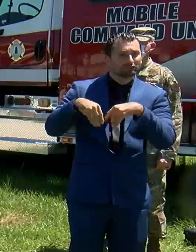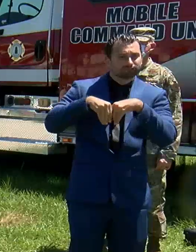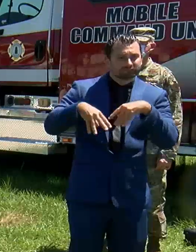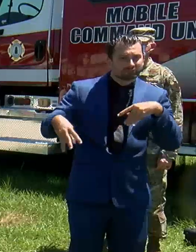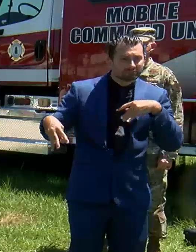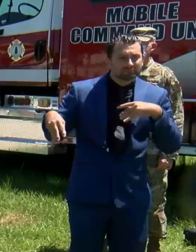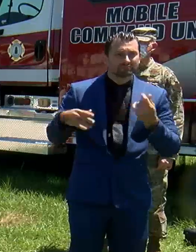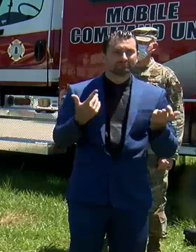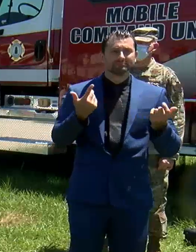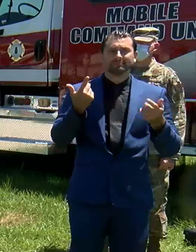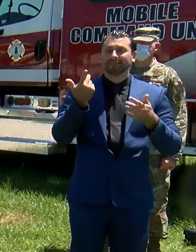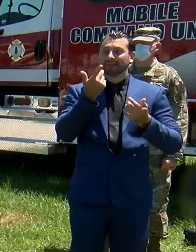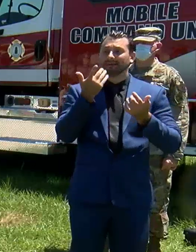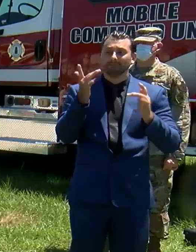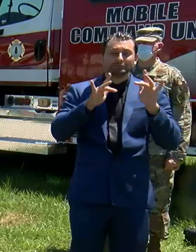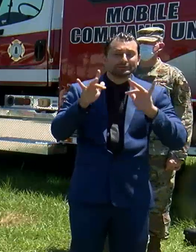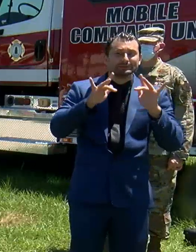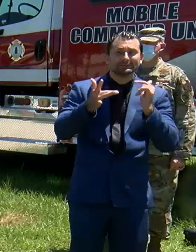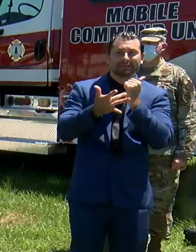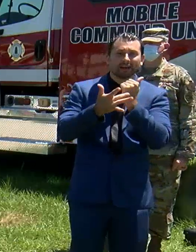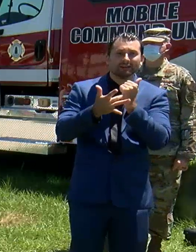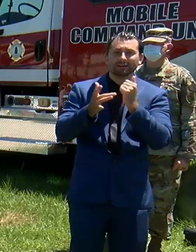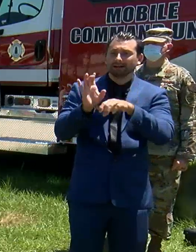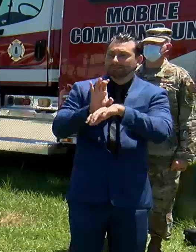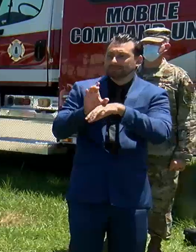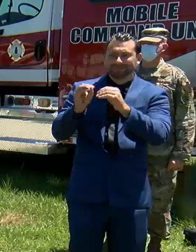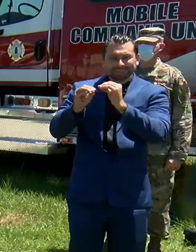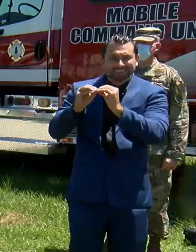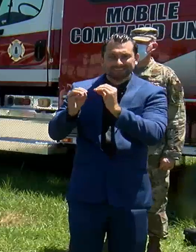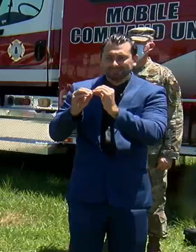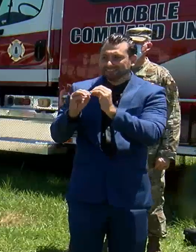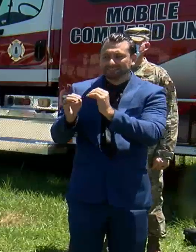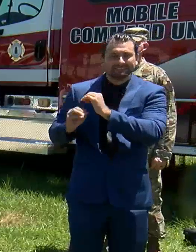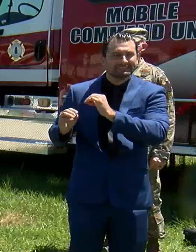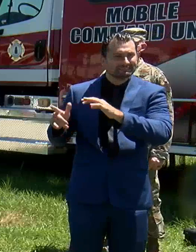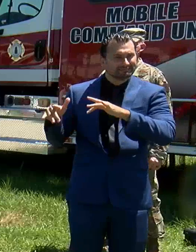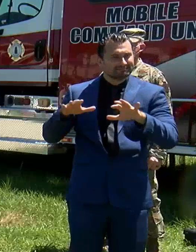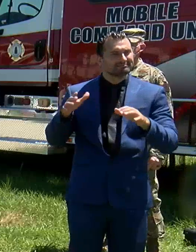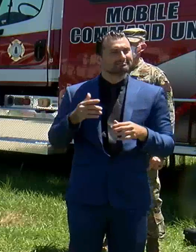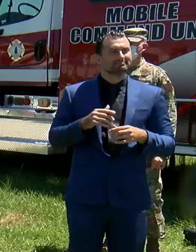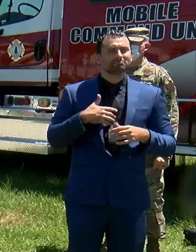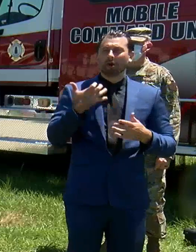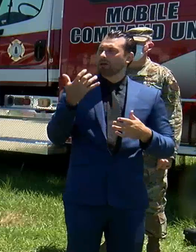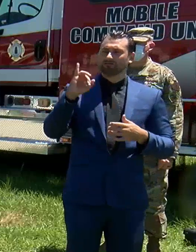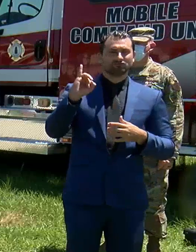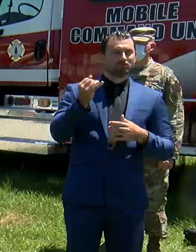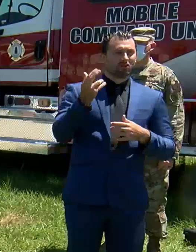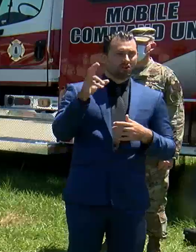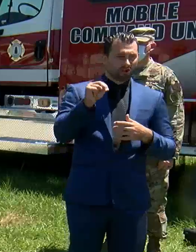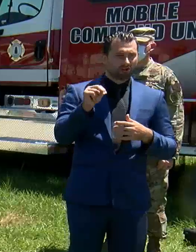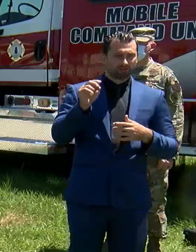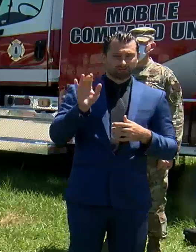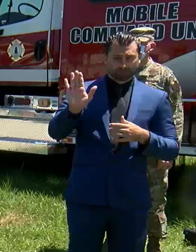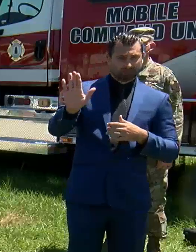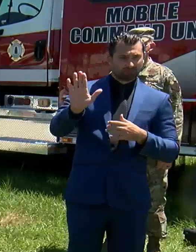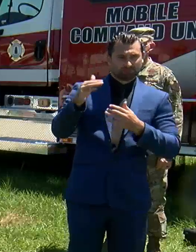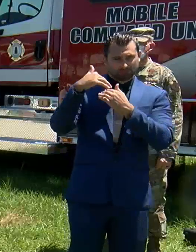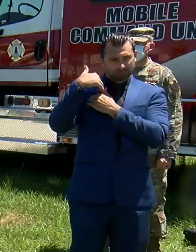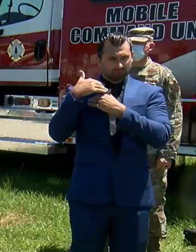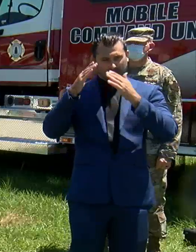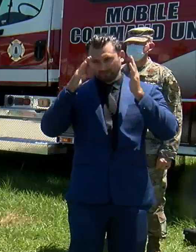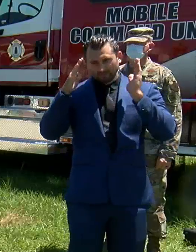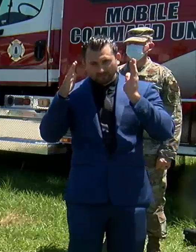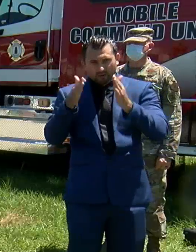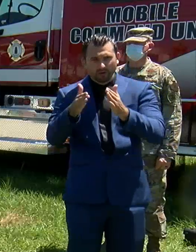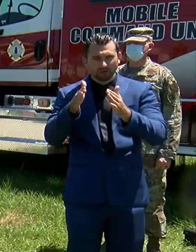changes to the site that have allowed some of the stuff to be processed. So I want John focused only on getting people checks. I